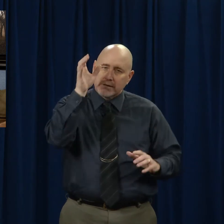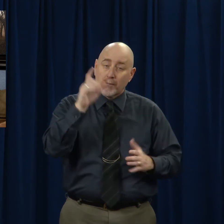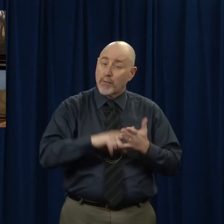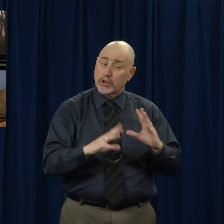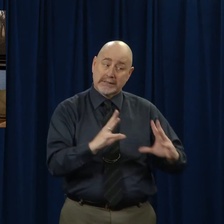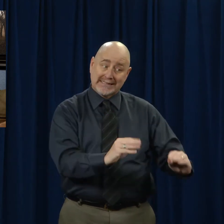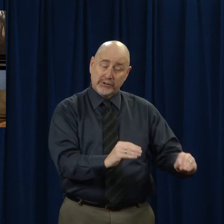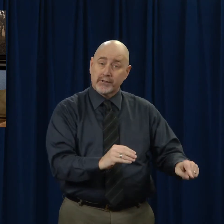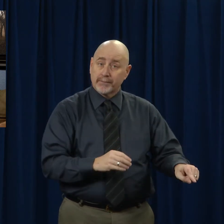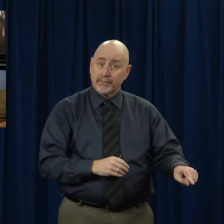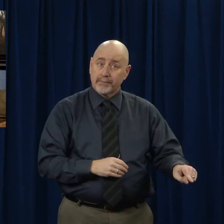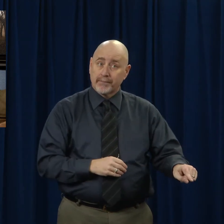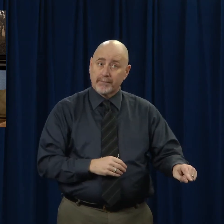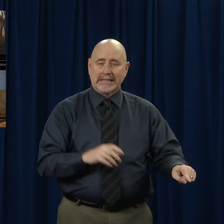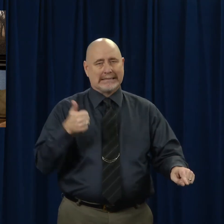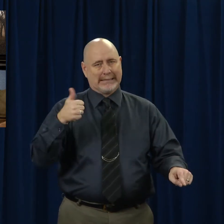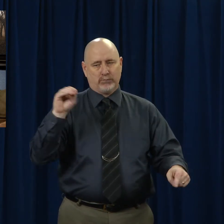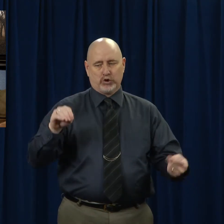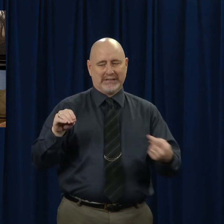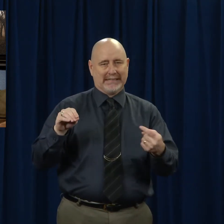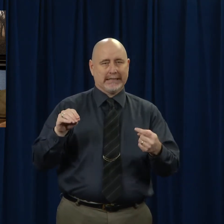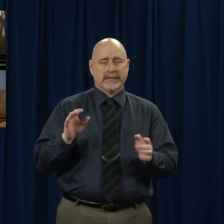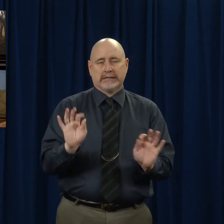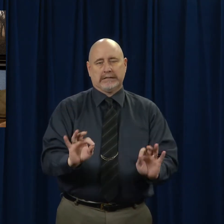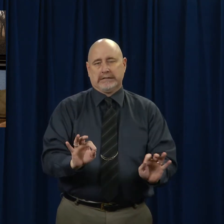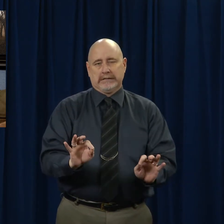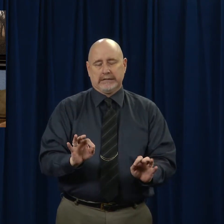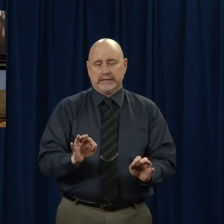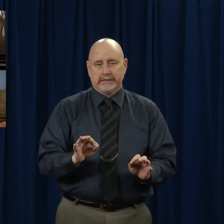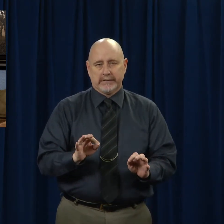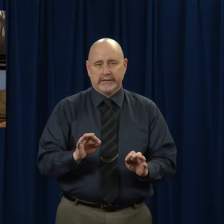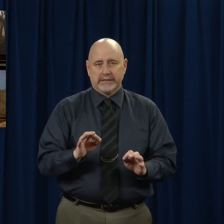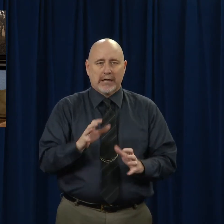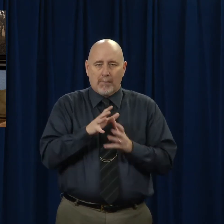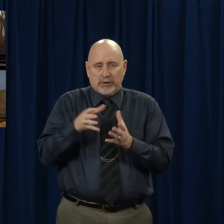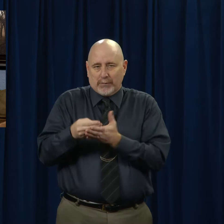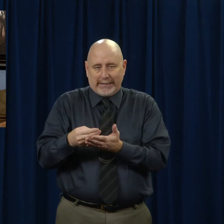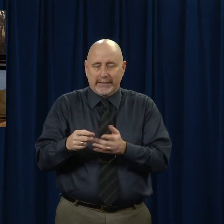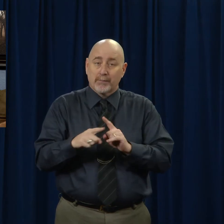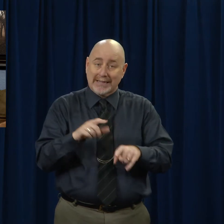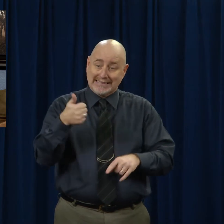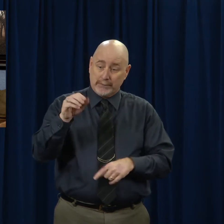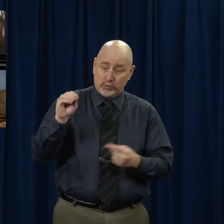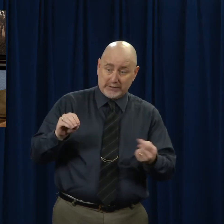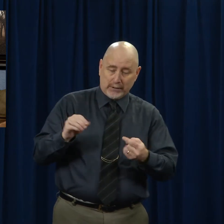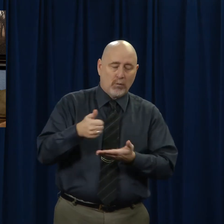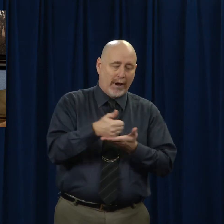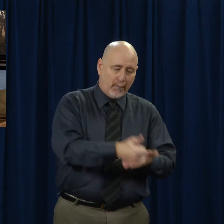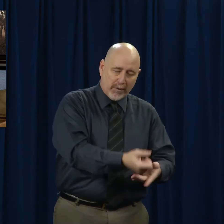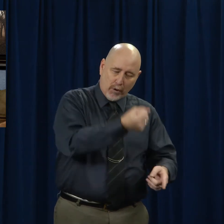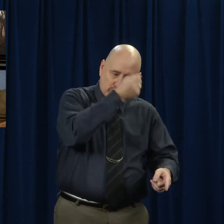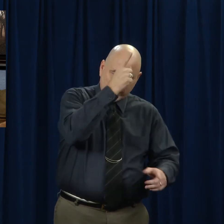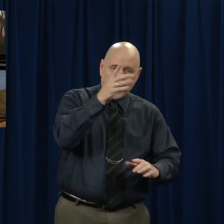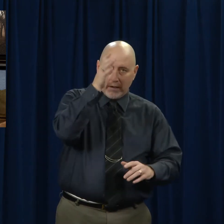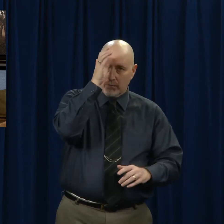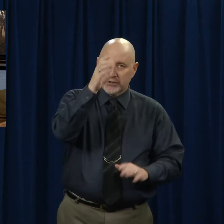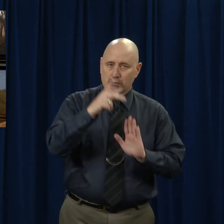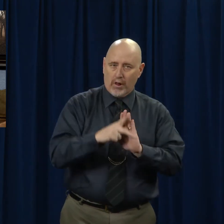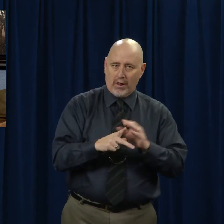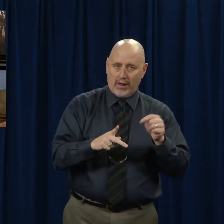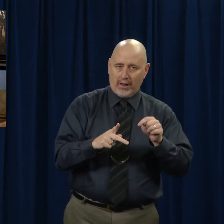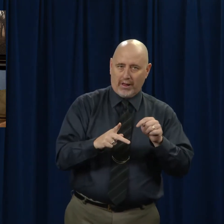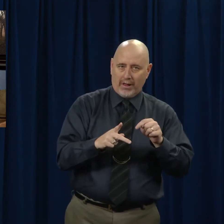But what you're doing is that and of course, 10% of a small amount like that, it doesn't amount to anything, but the 10% will help them to understand the